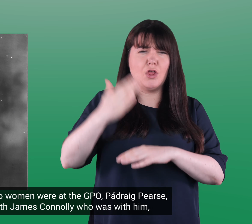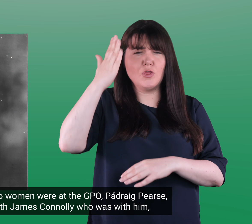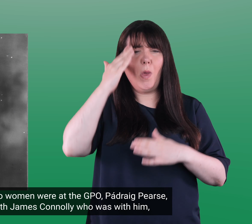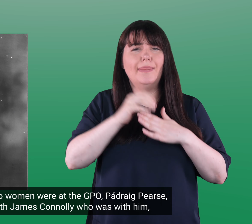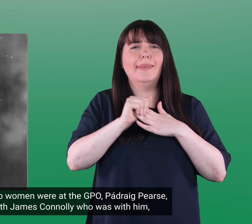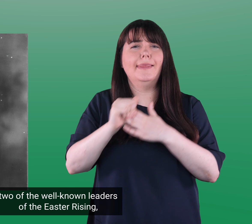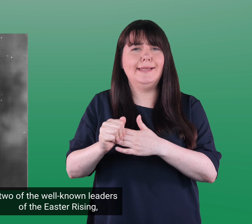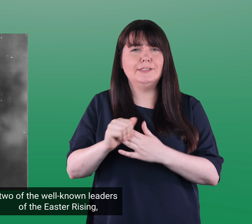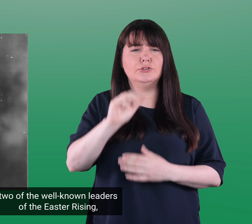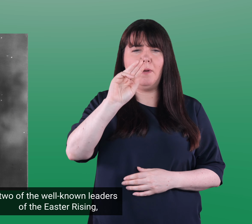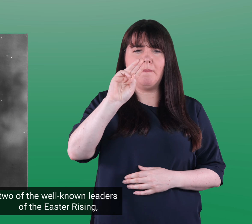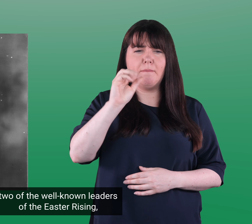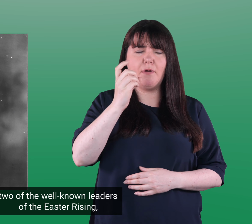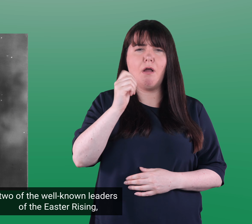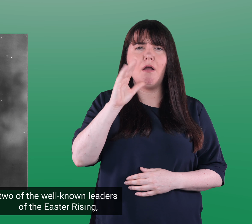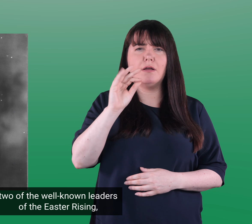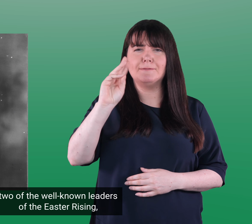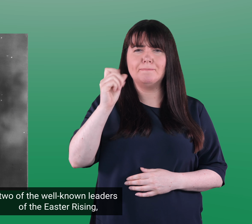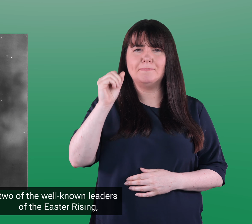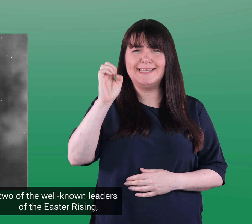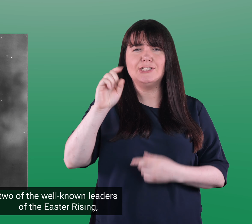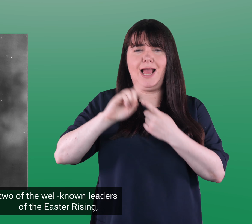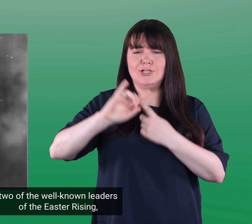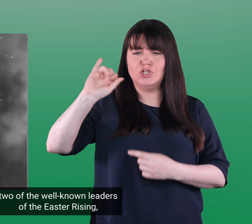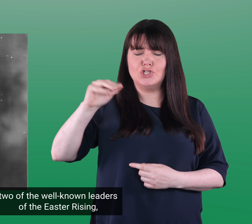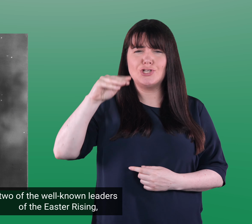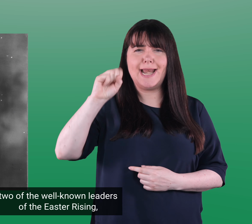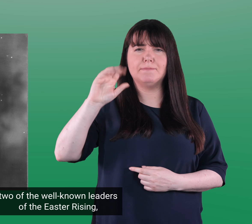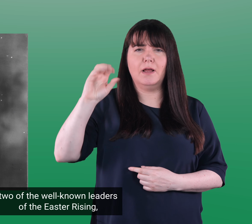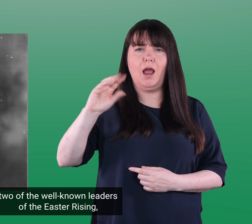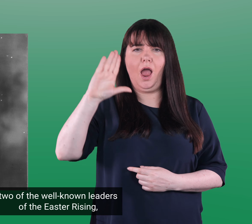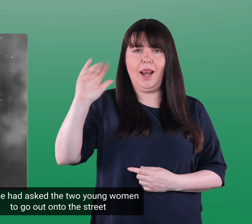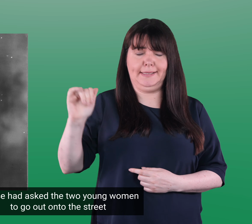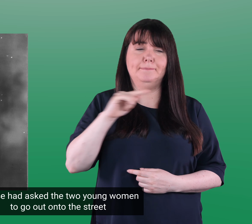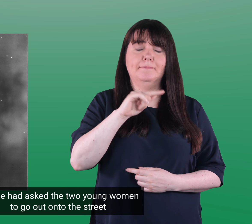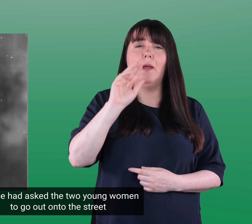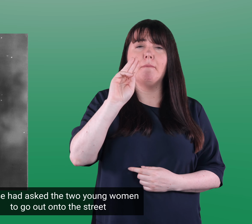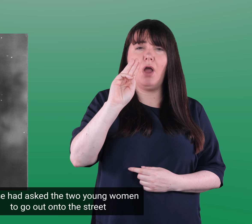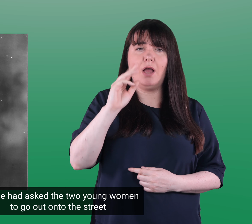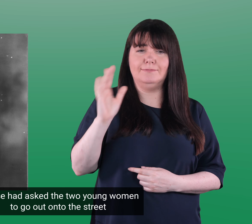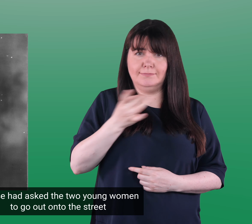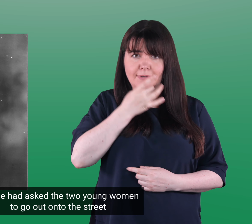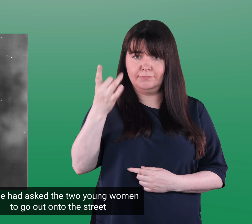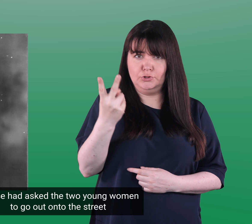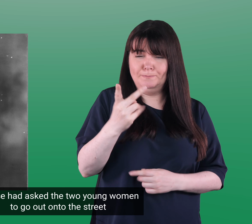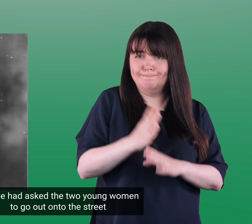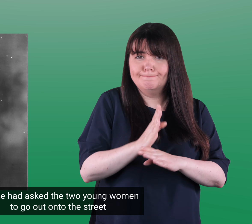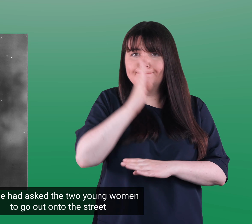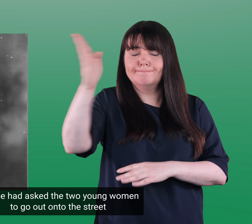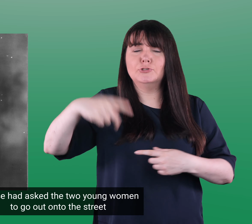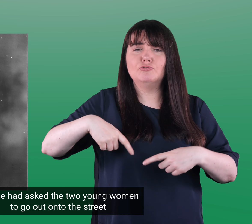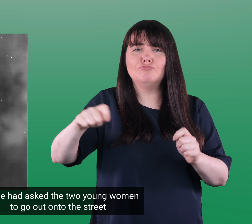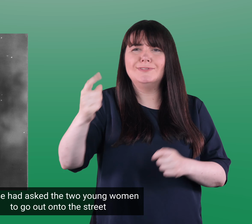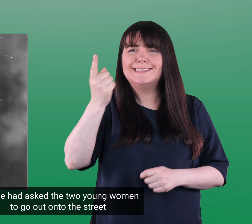him, two of the well-known leaders of the Easter Rising, Pearse had asked the two young women to go out onto the